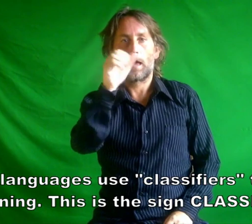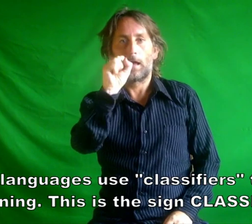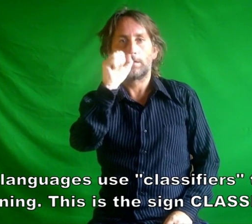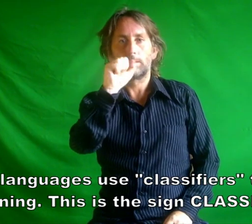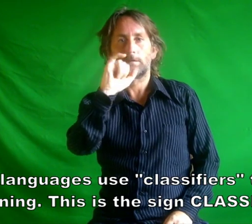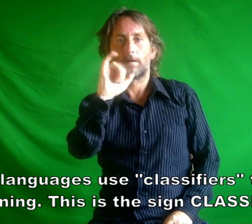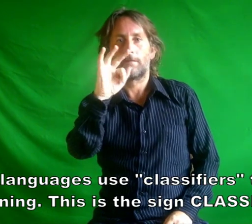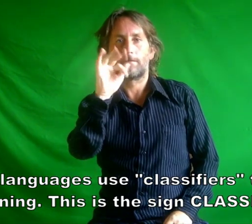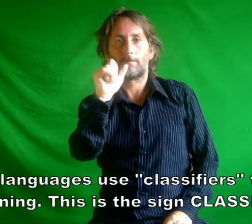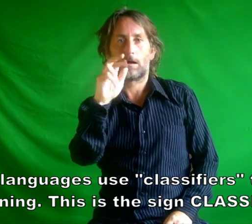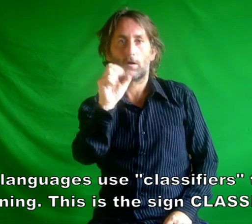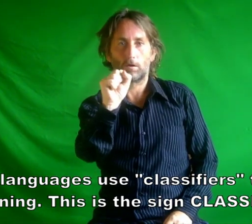sign, classifiers.